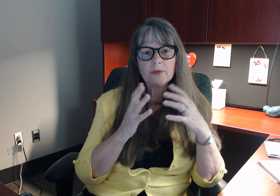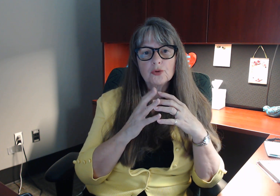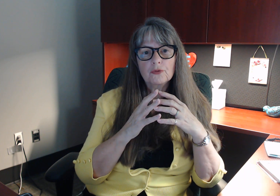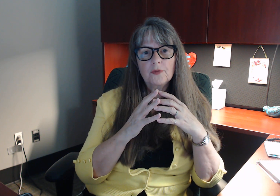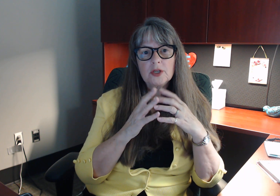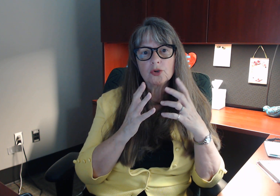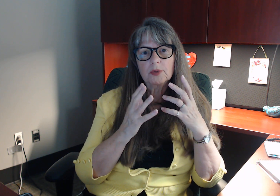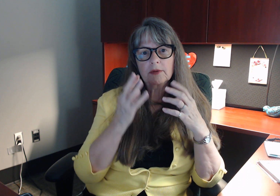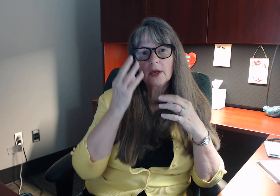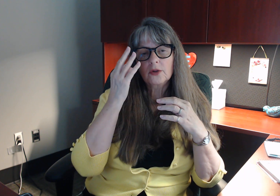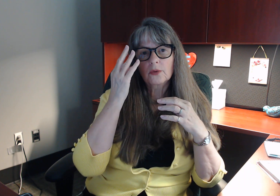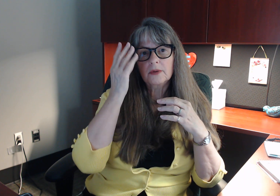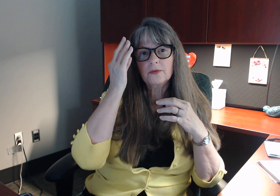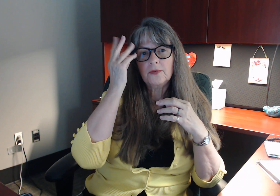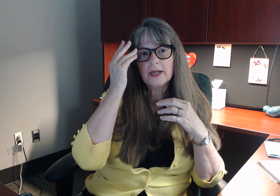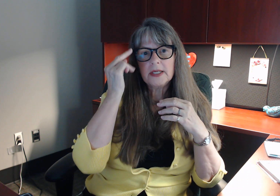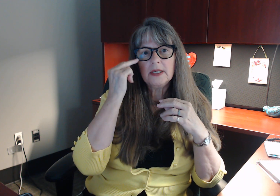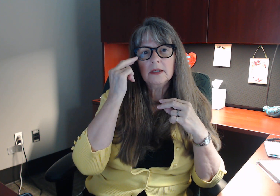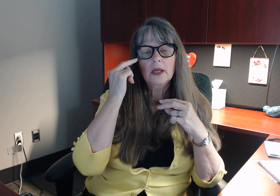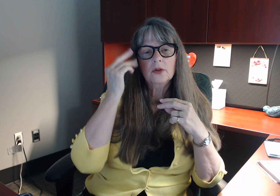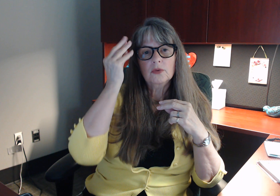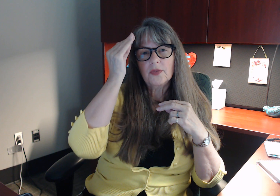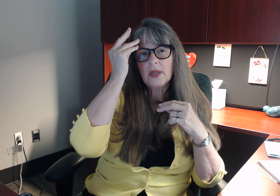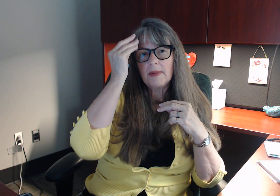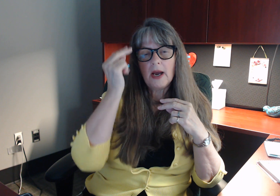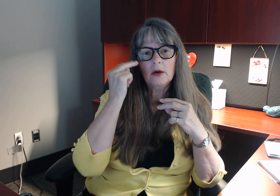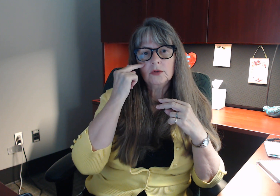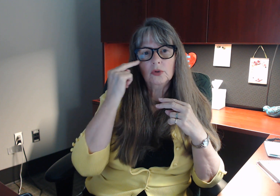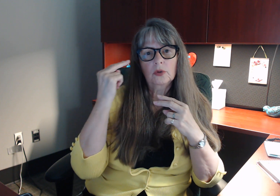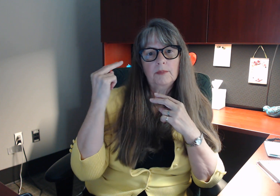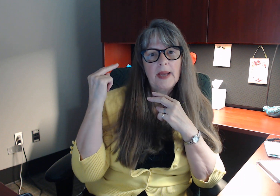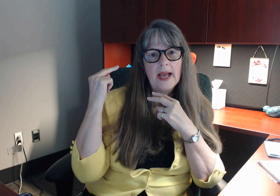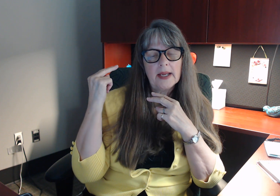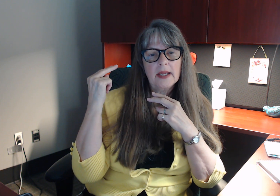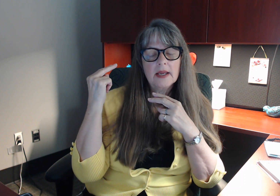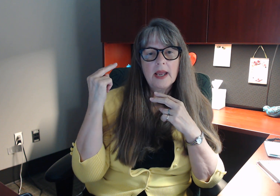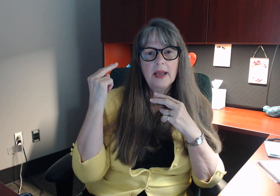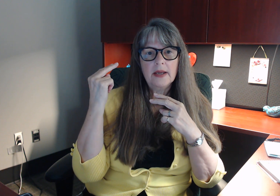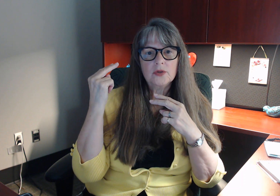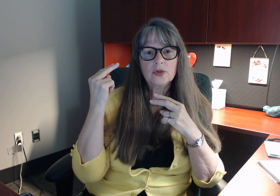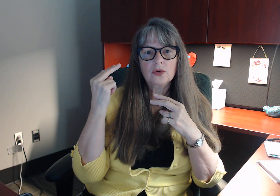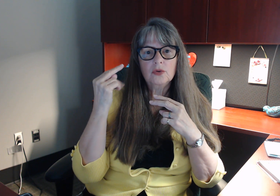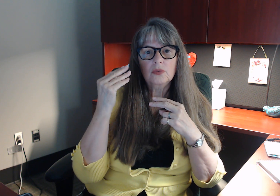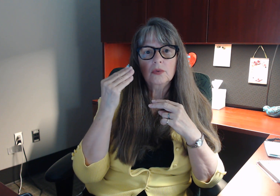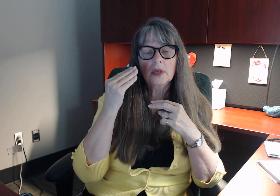true feast, you're reflecting, you think about, you look back, and you